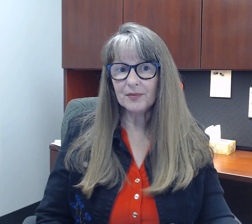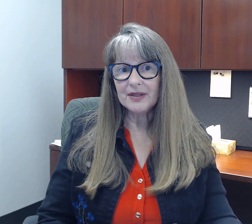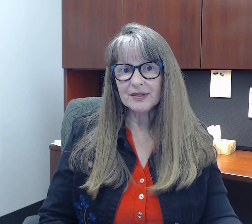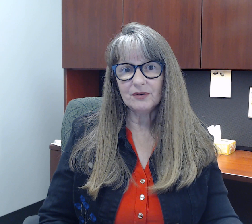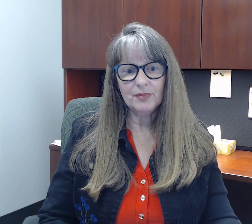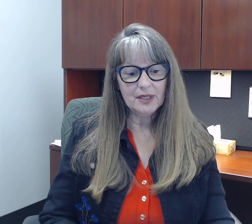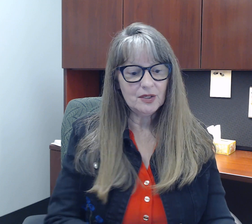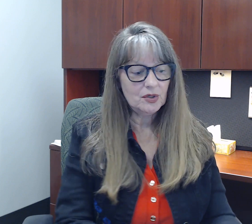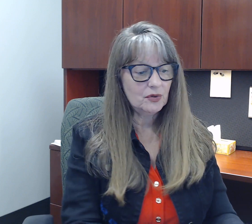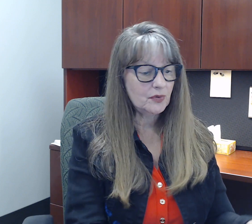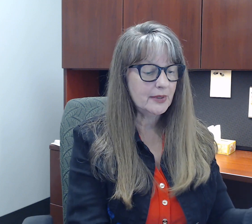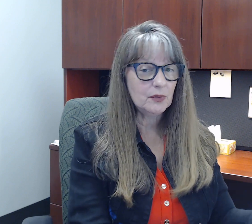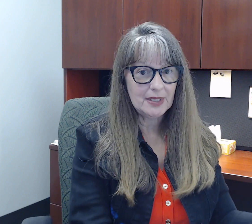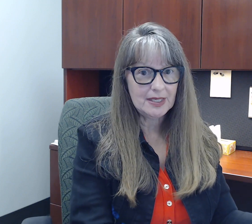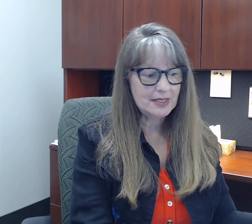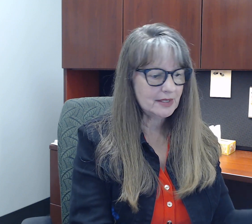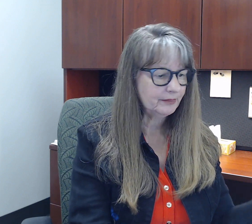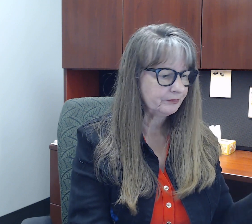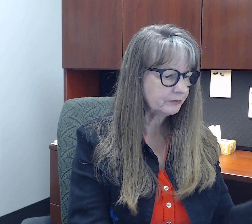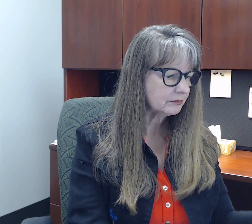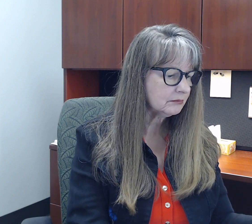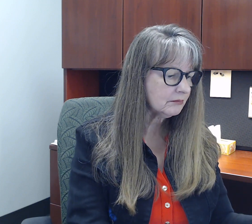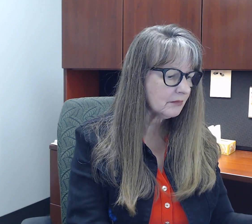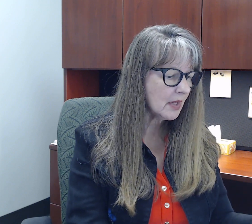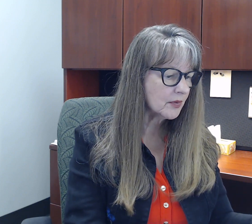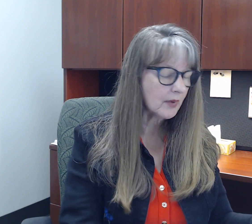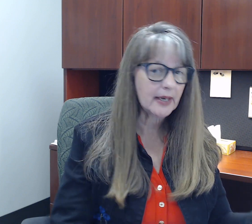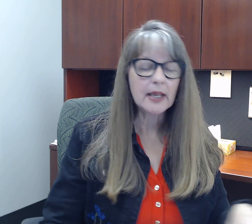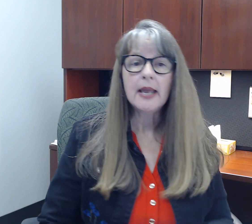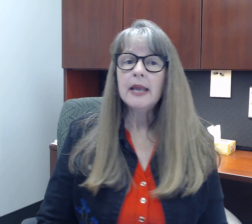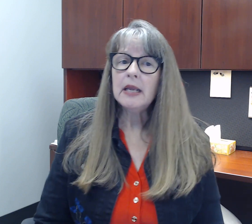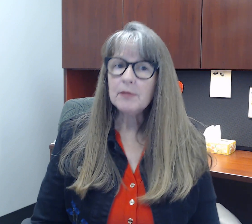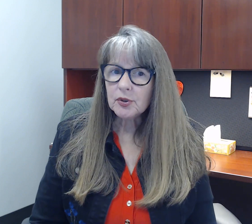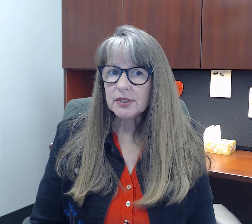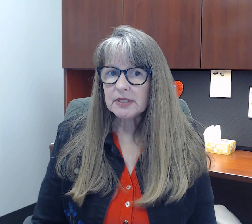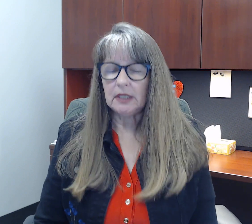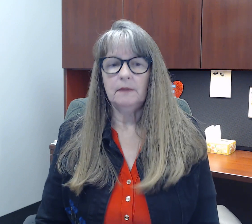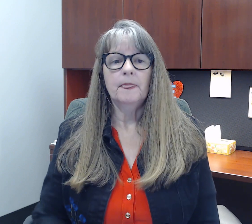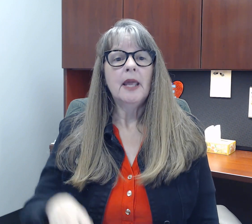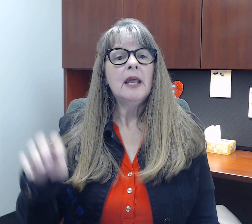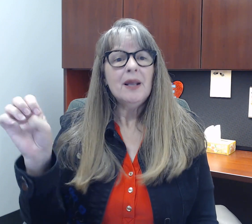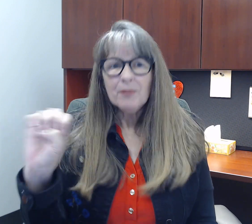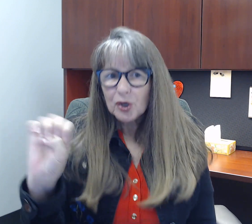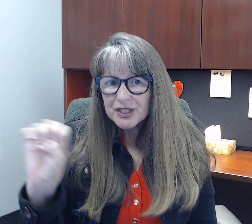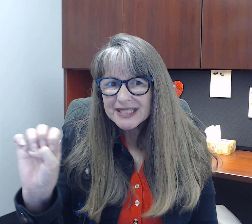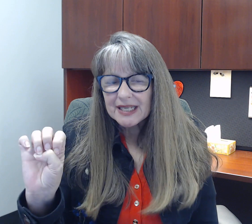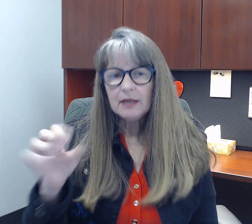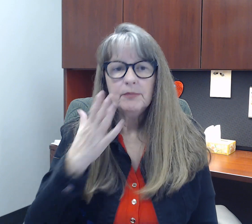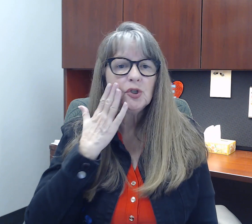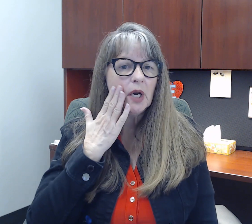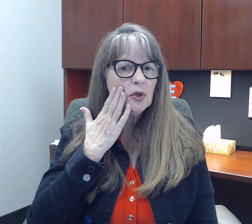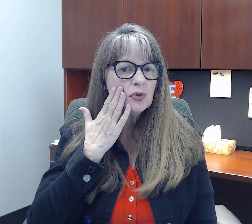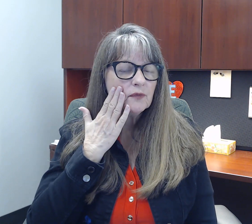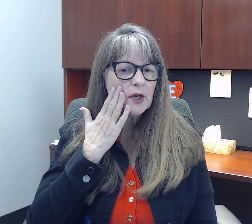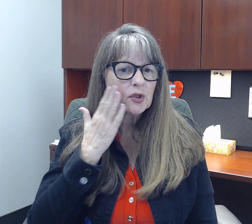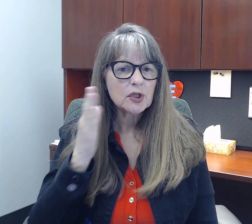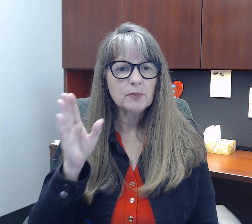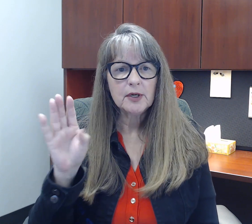that's a little bit easier. So I do east on the right. Emergency. But you got to use your facial expressions,